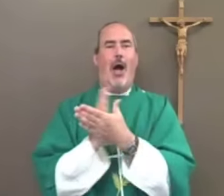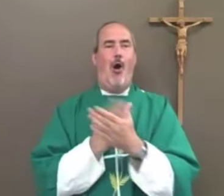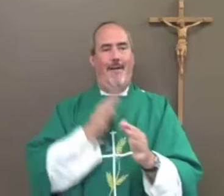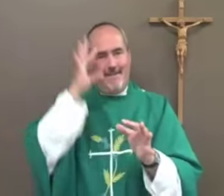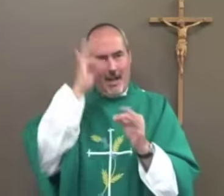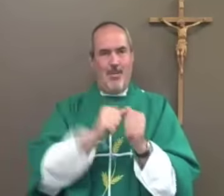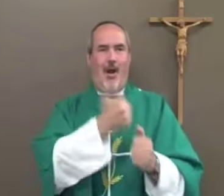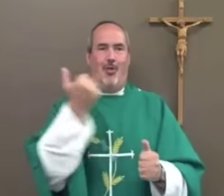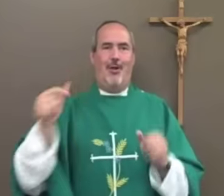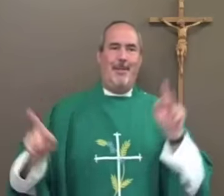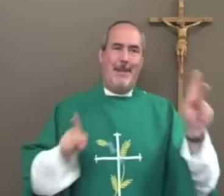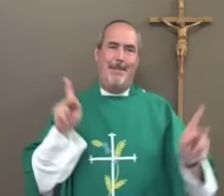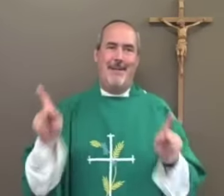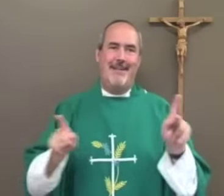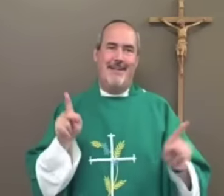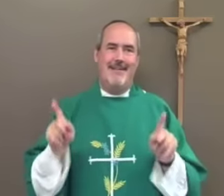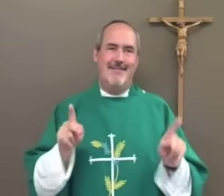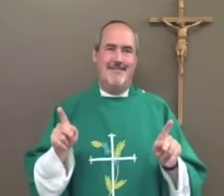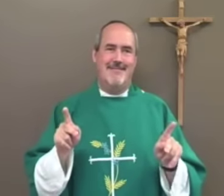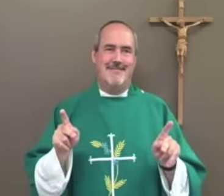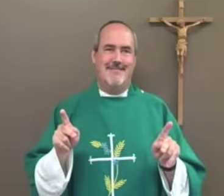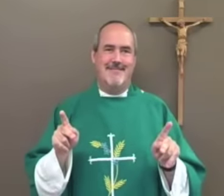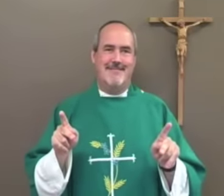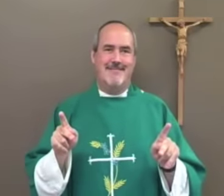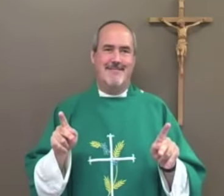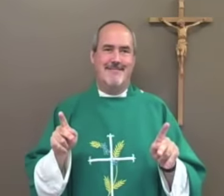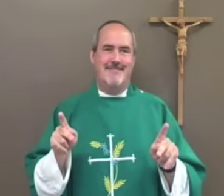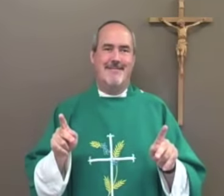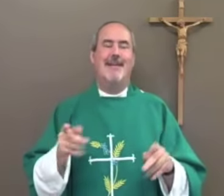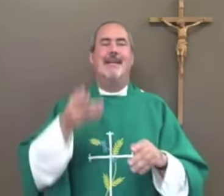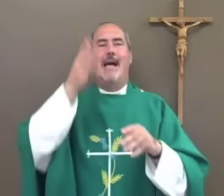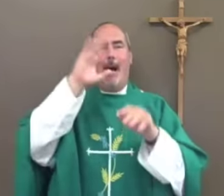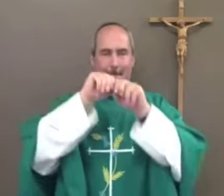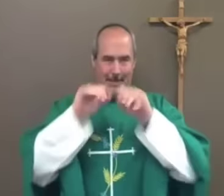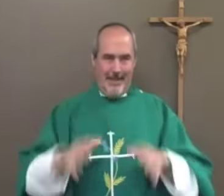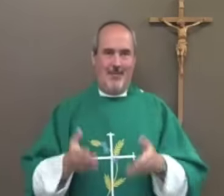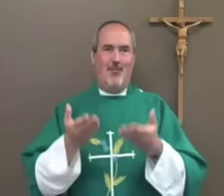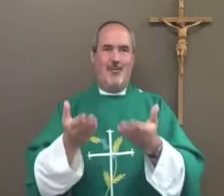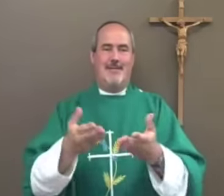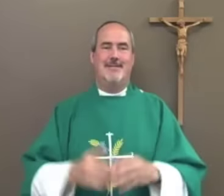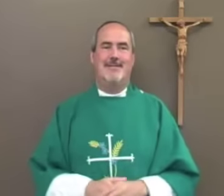share our faith with other people. God bless you.